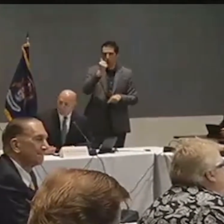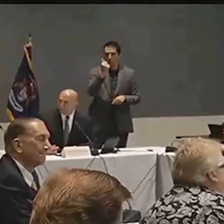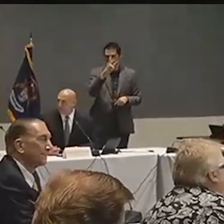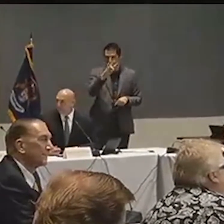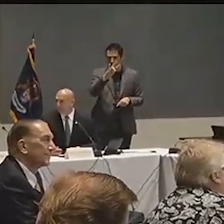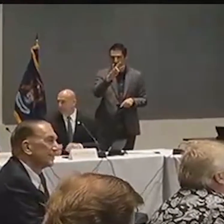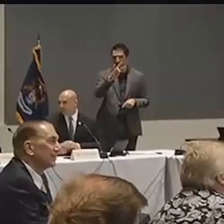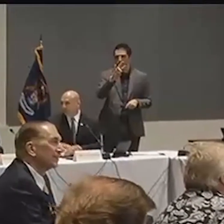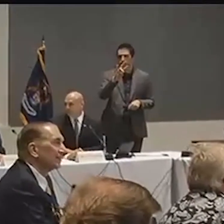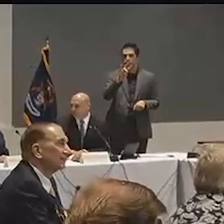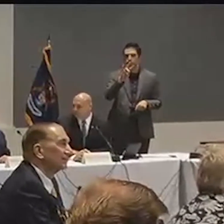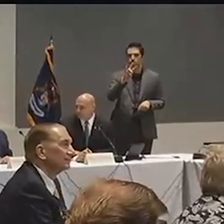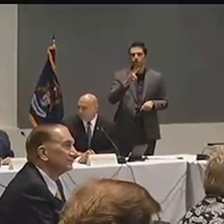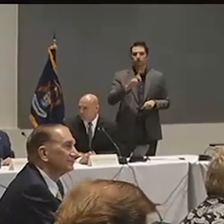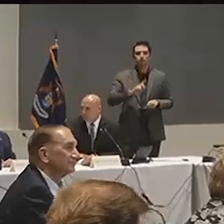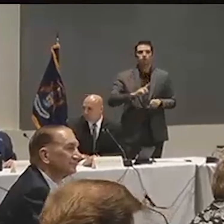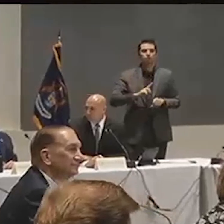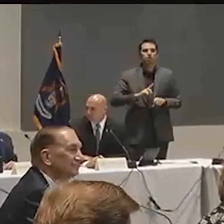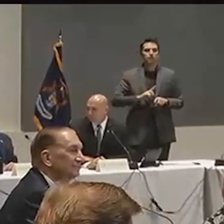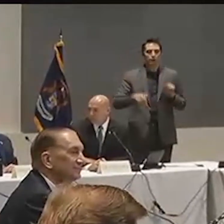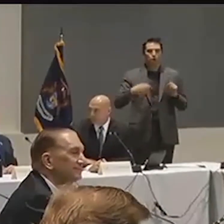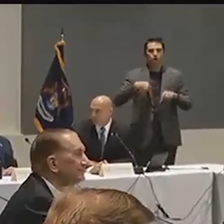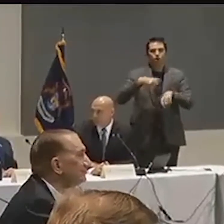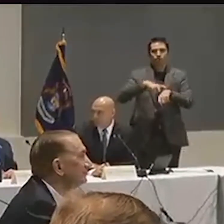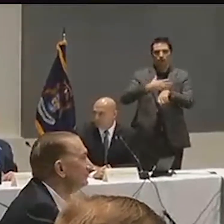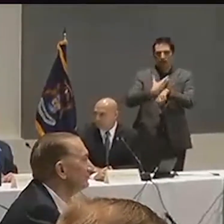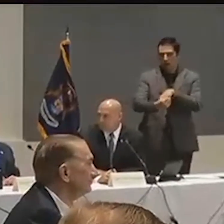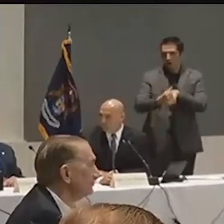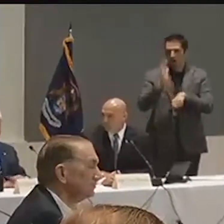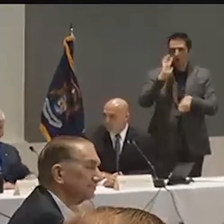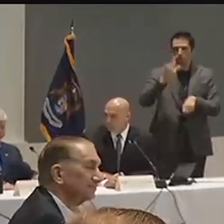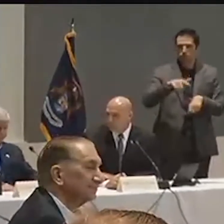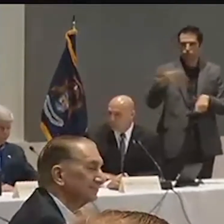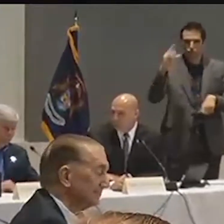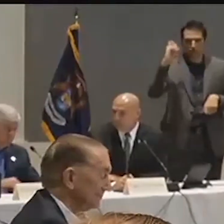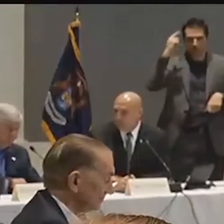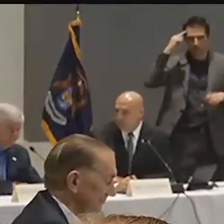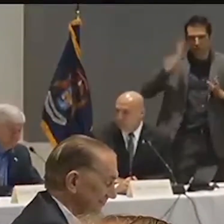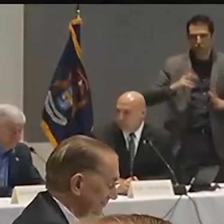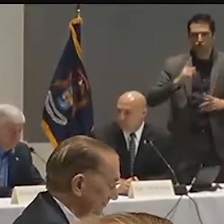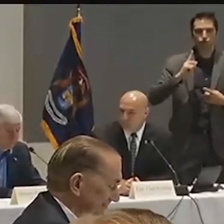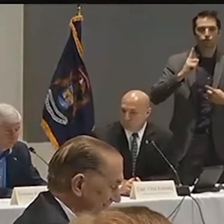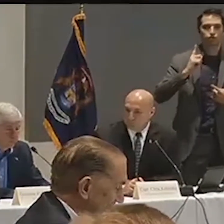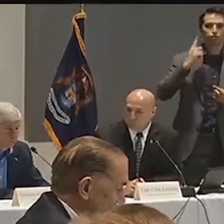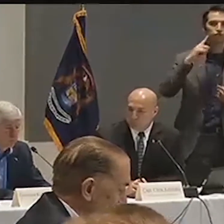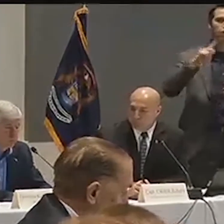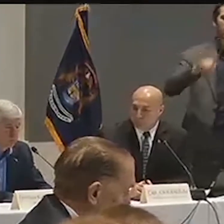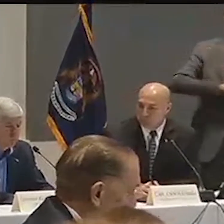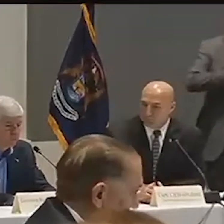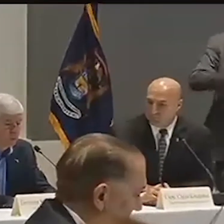there. We are out of time right now. And so with that, I'll turn things over for Governor for final remarks.